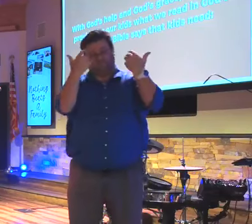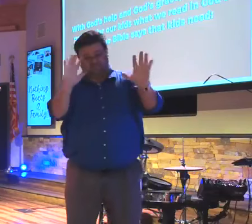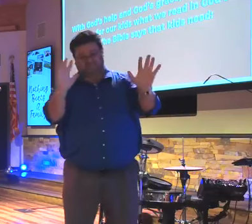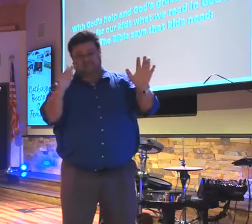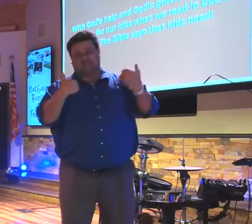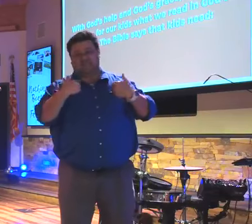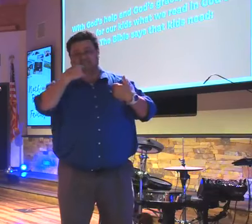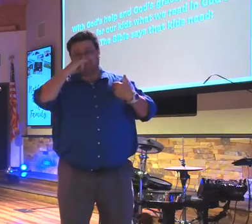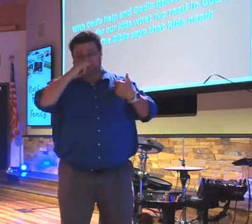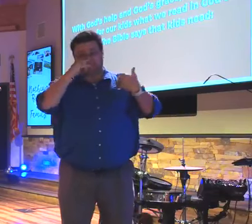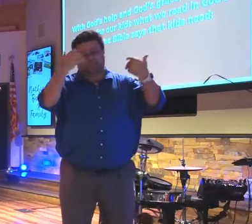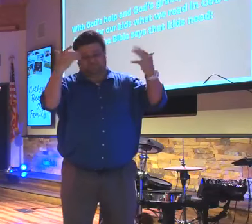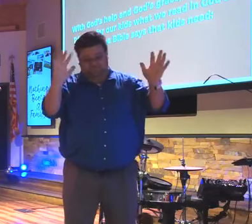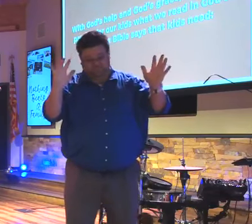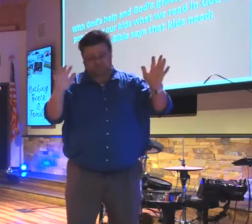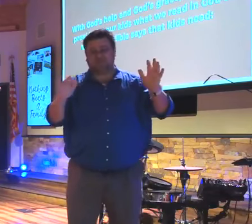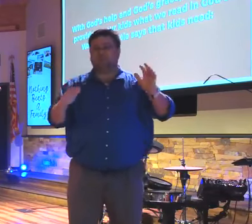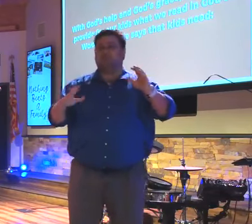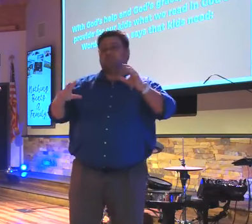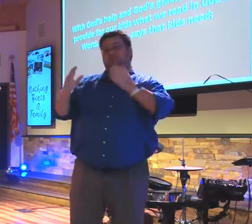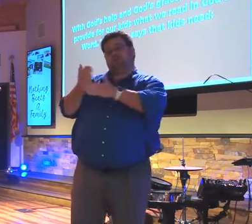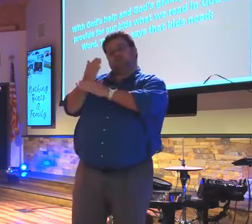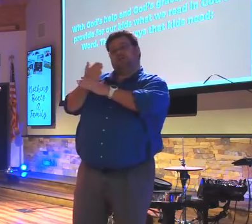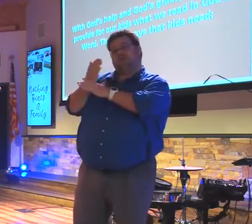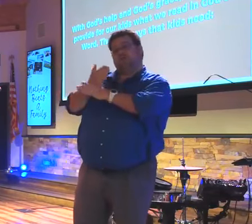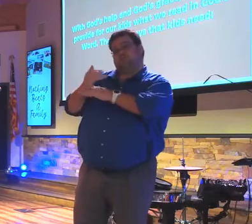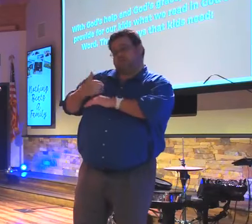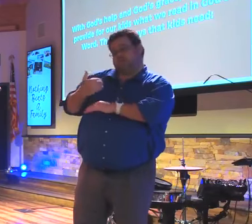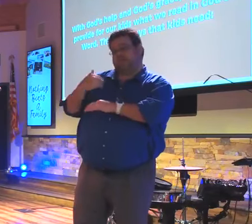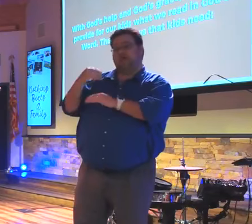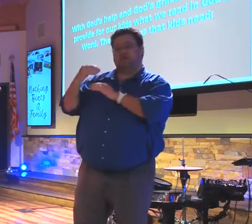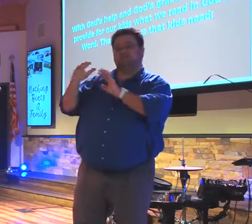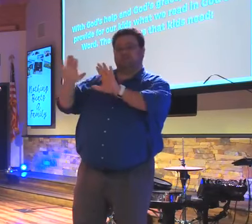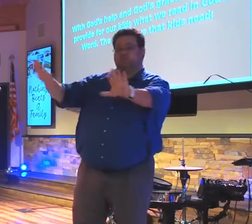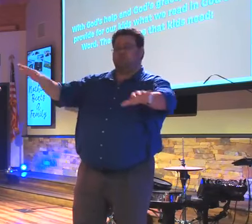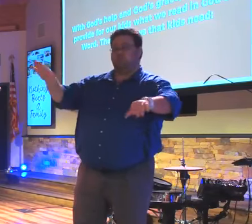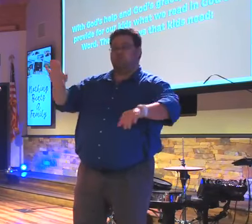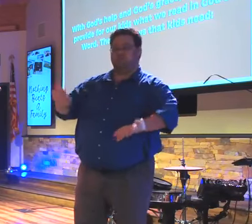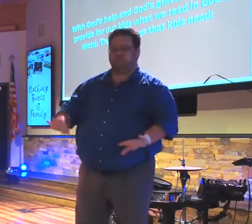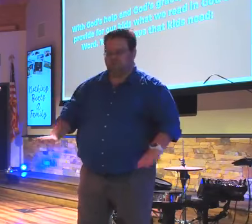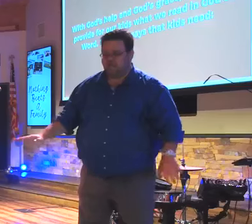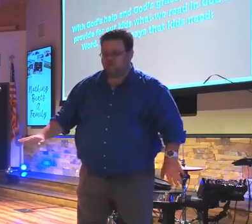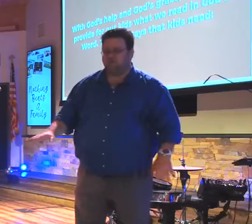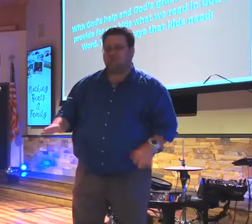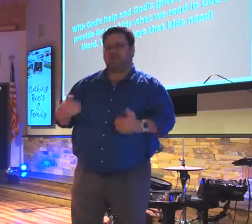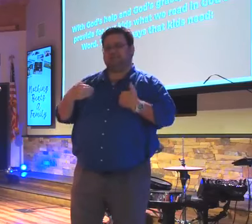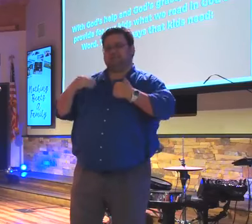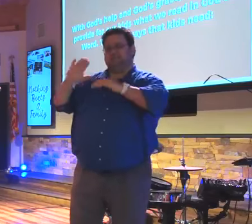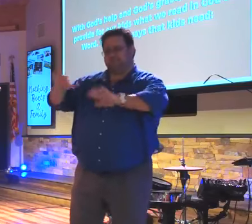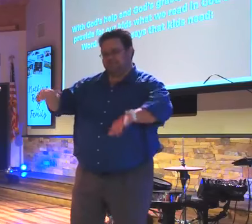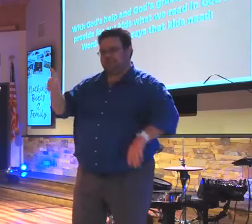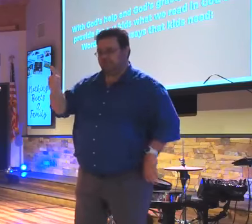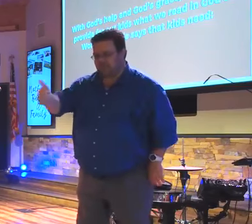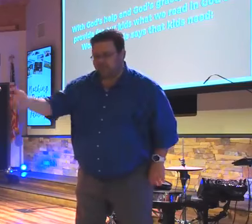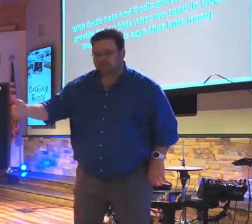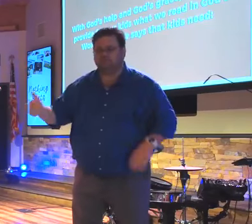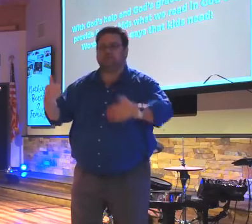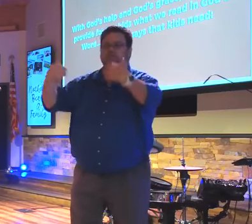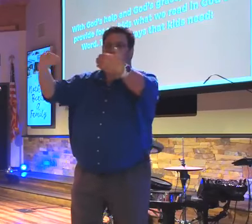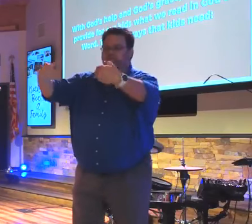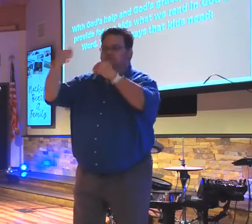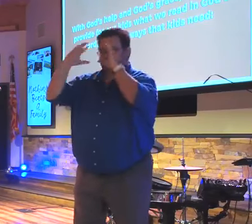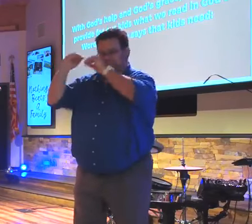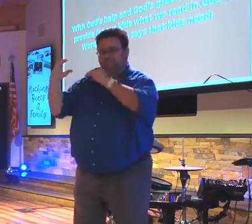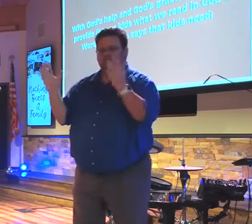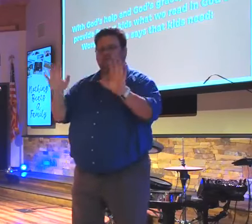this might be something that you might be able to share with someone else, like your child who's raising up kids now. But so I want everybody to really